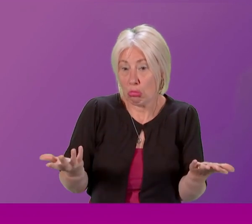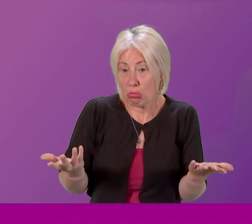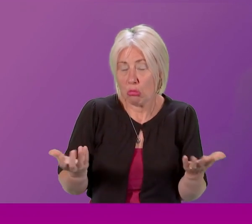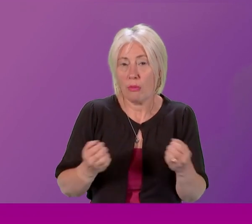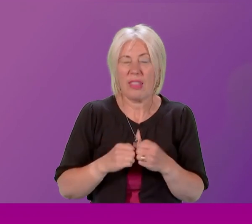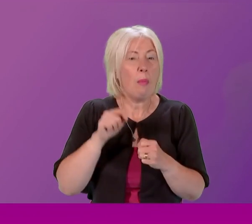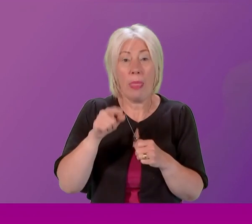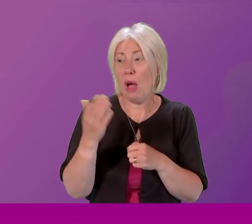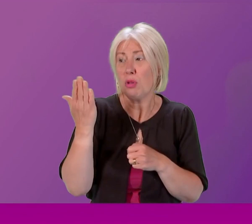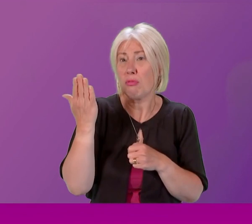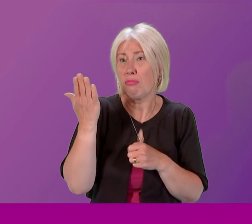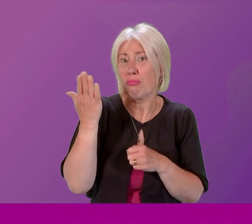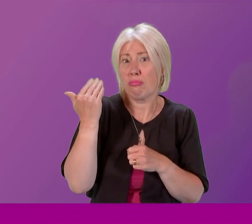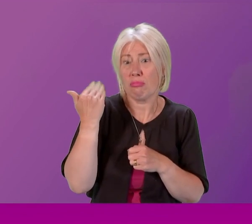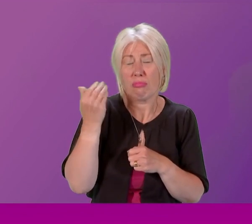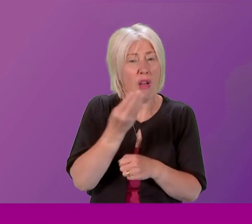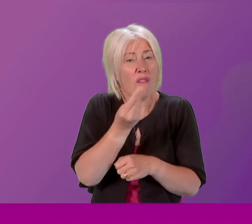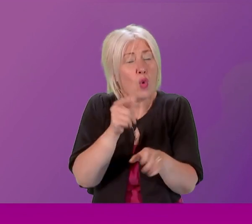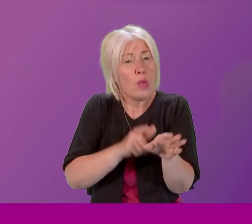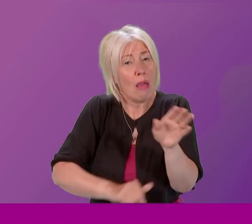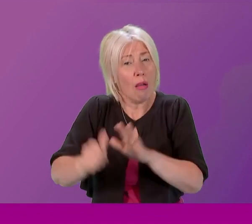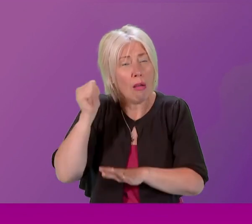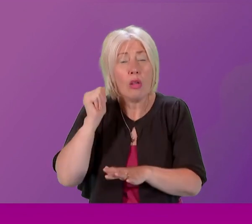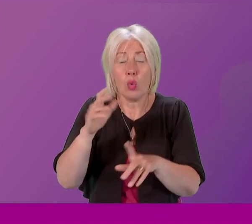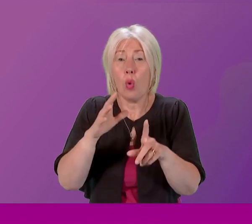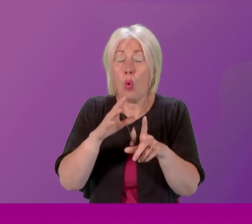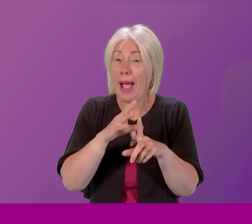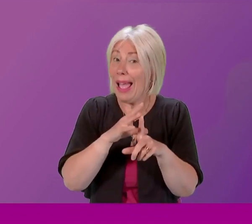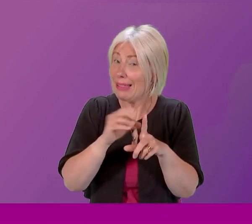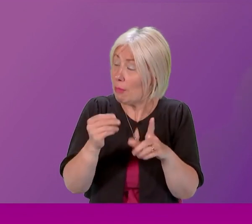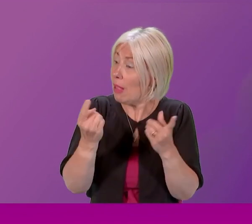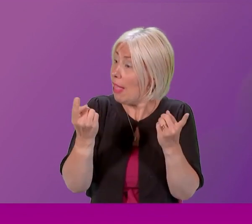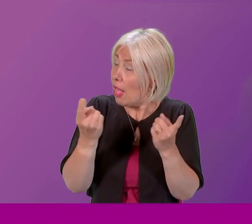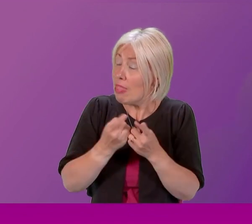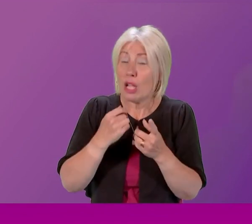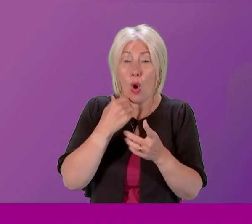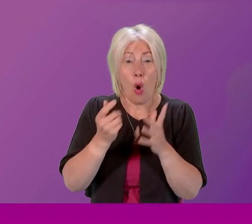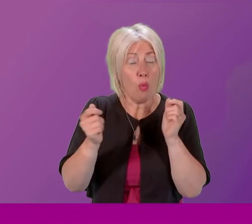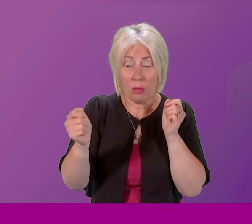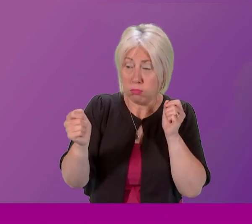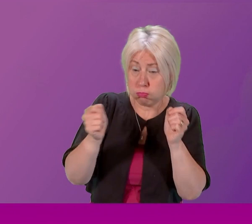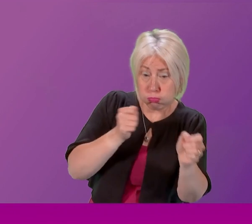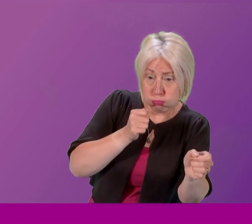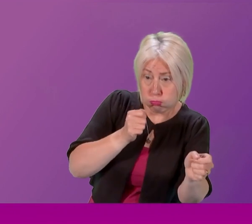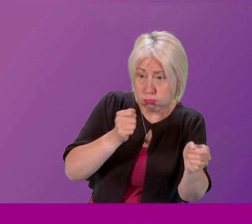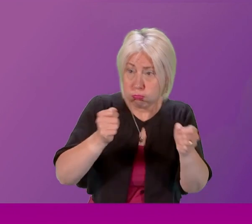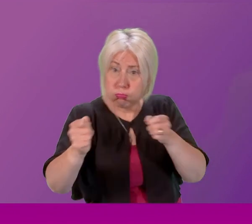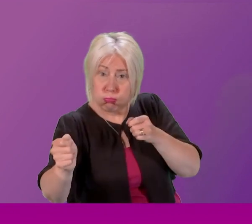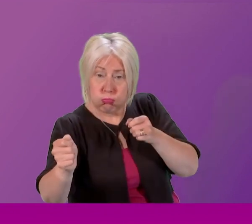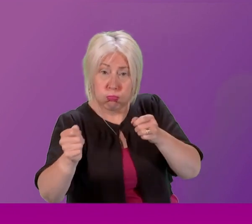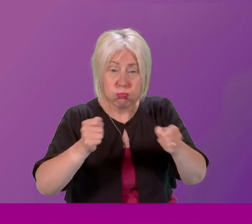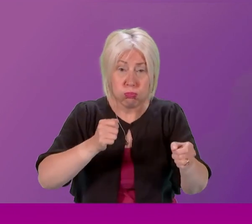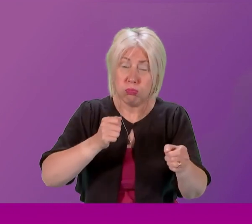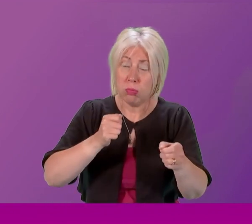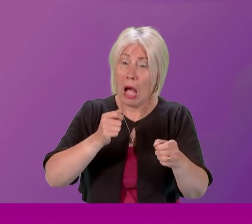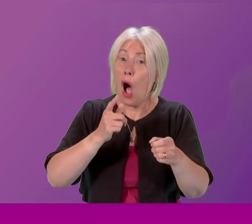know, this is just a few years ago, and so it's an example where things, you know, are continually changing, and